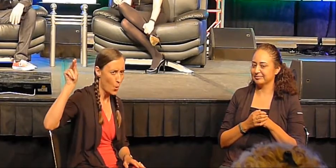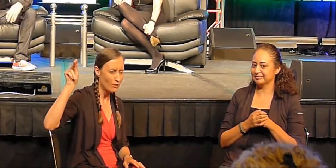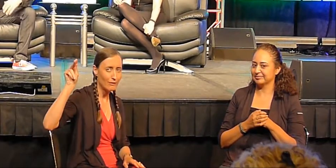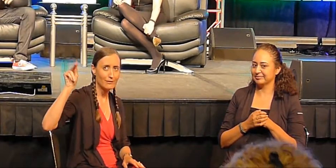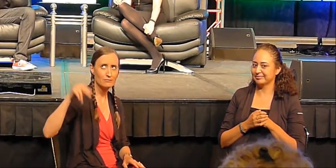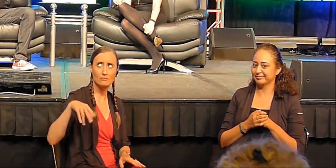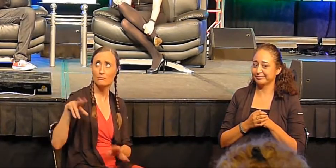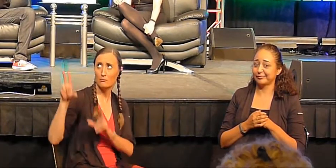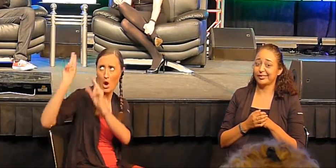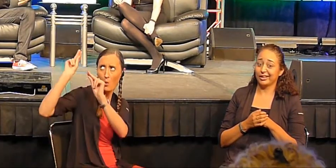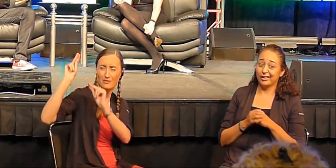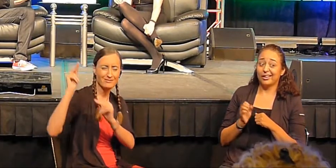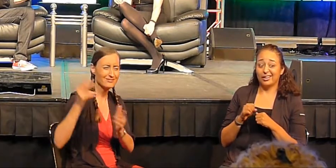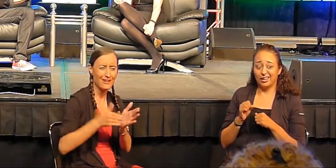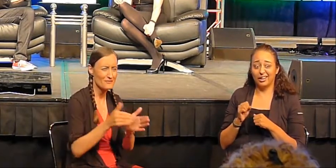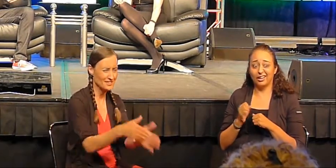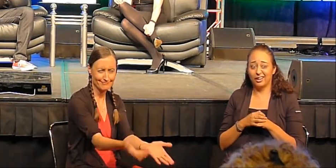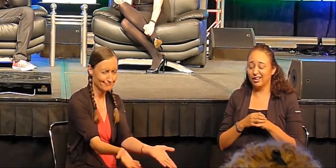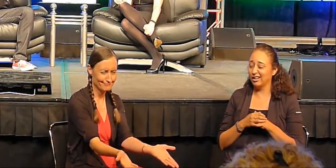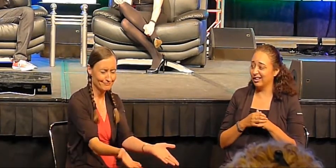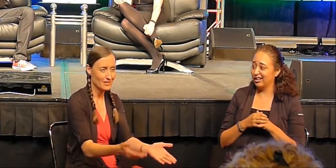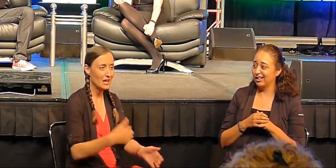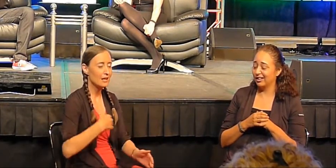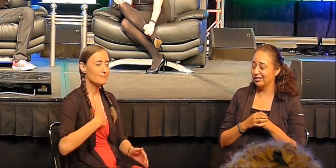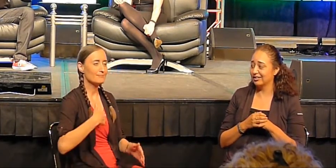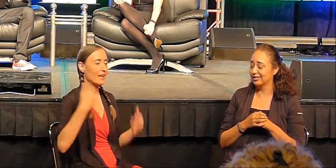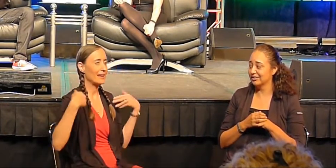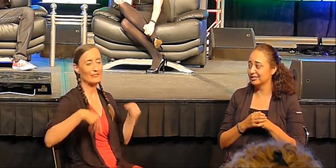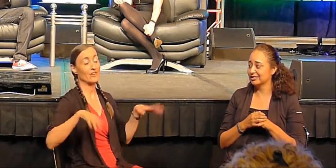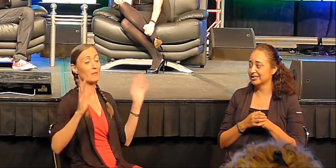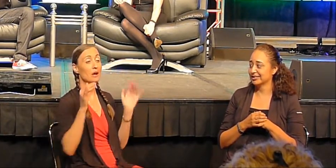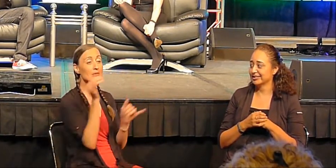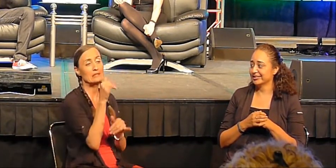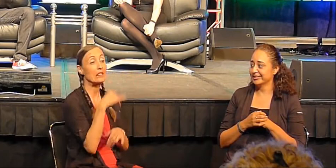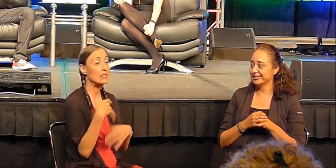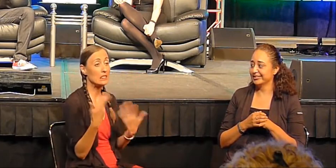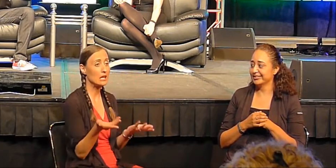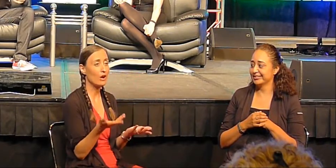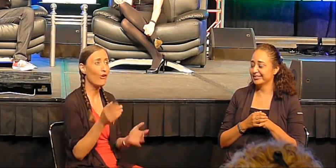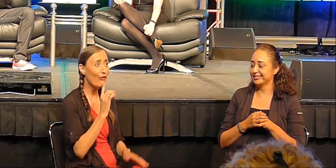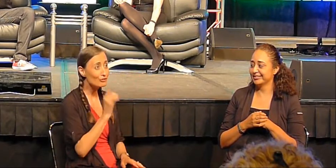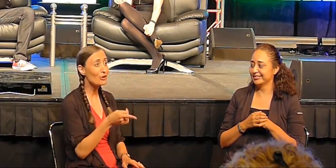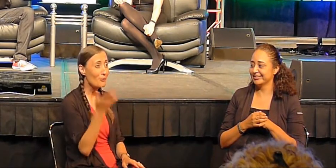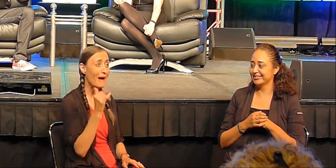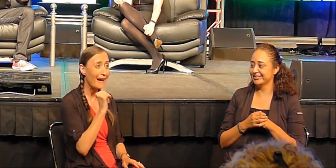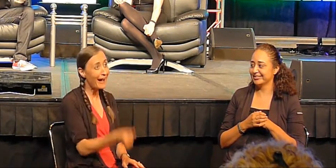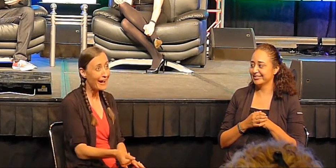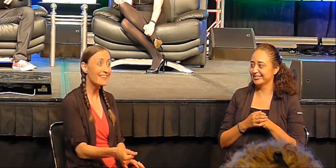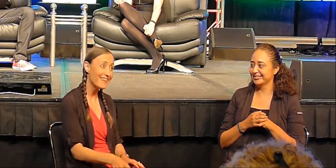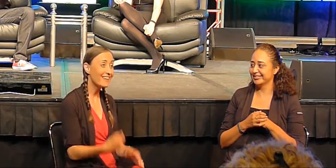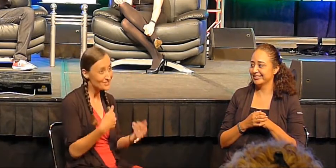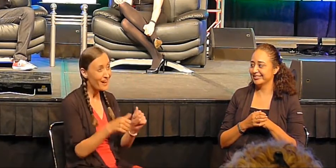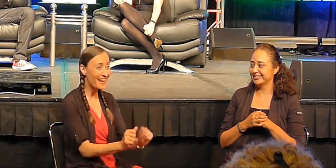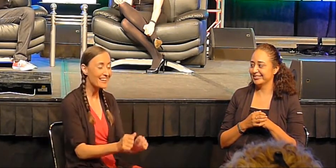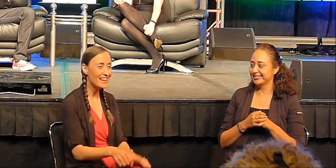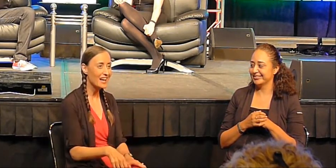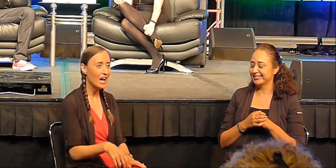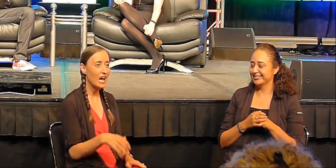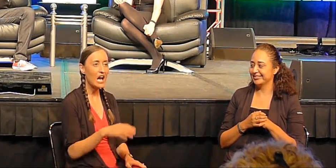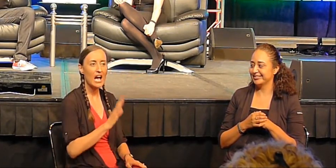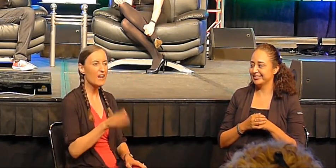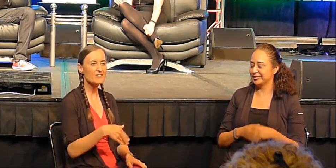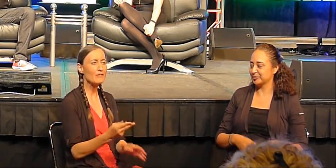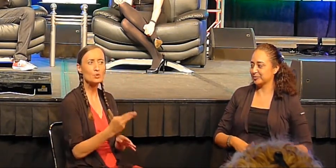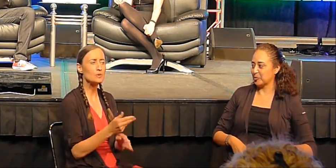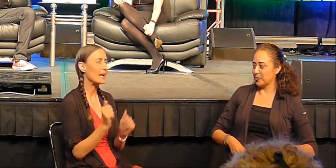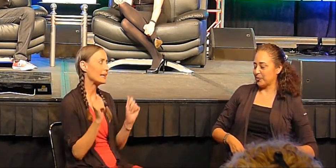But I eventually caved because silly as I was, I thought, sure, why not? I'll try it. I've never been on an